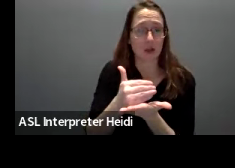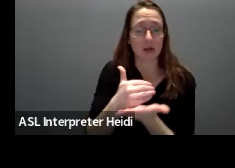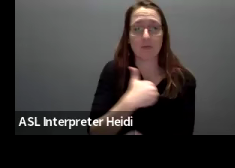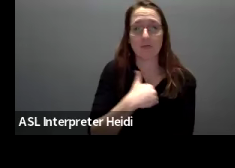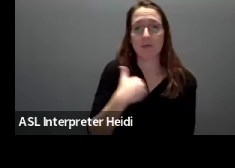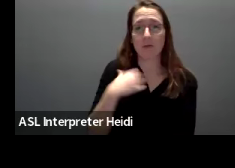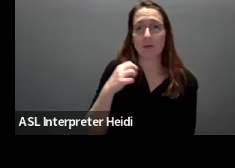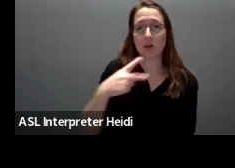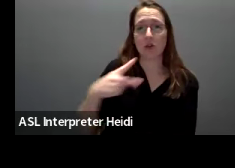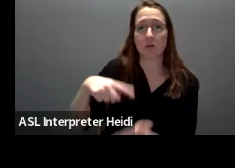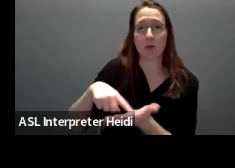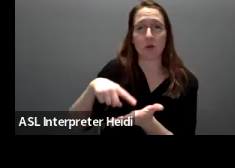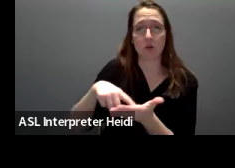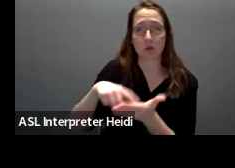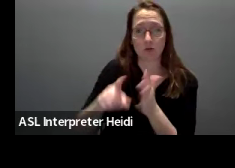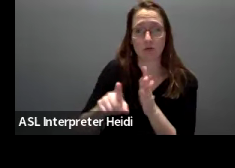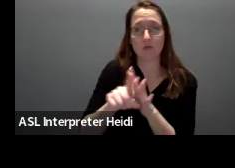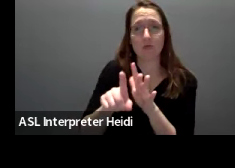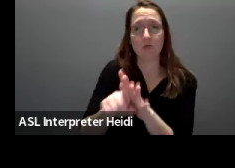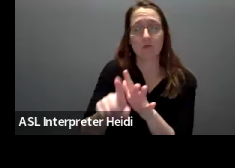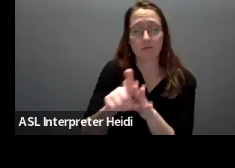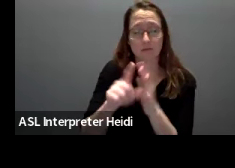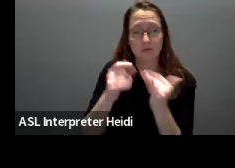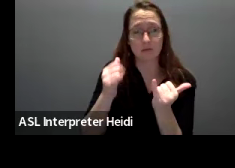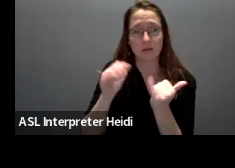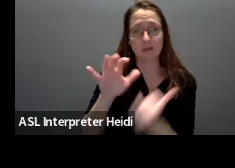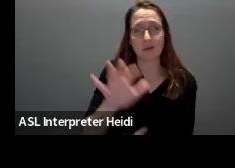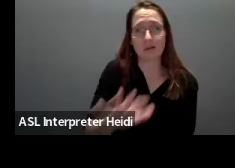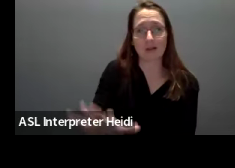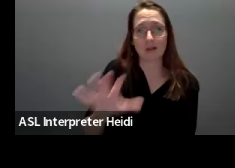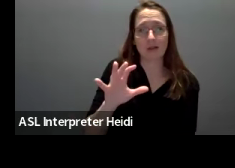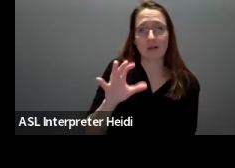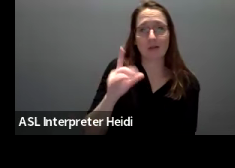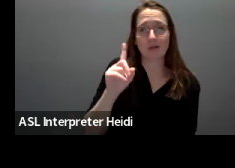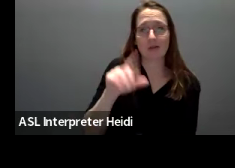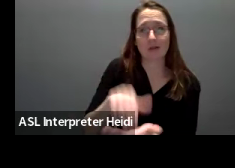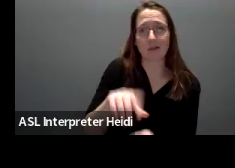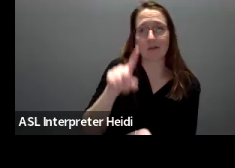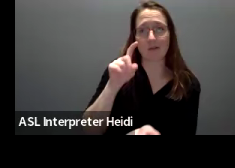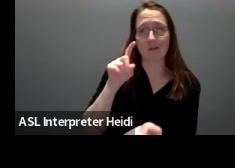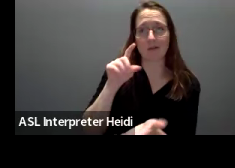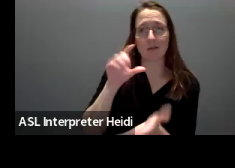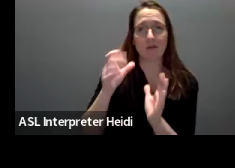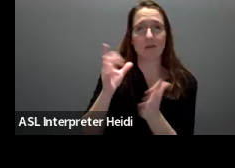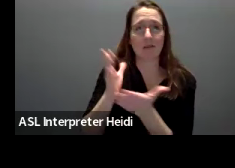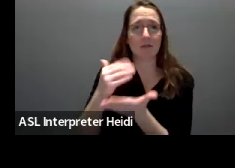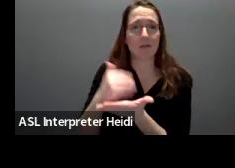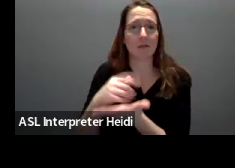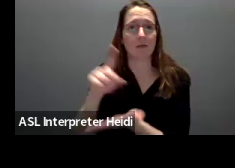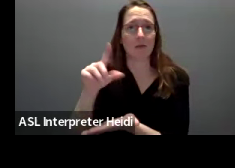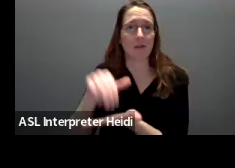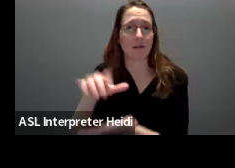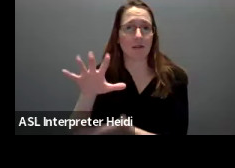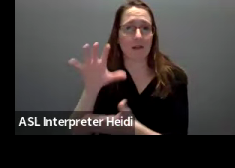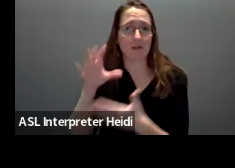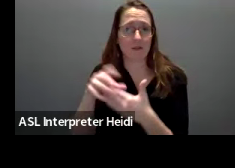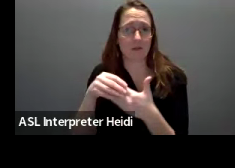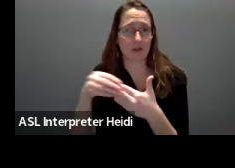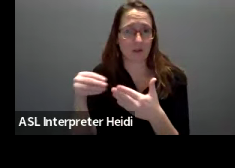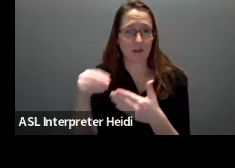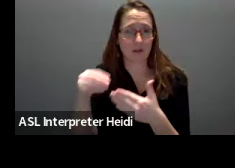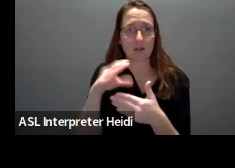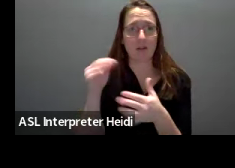Membership dues are coming in at about $1,100 versus a budget of $1,500. And